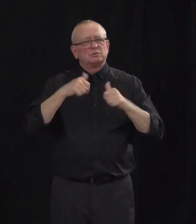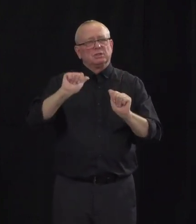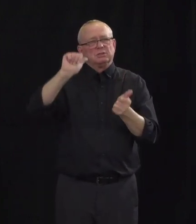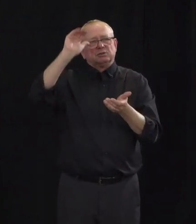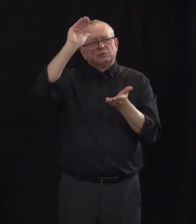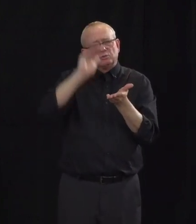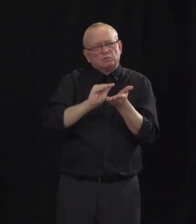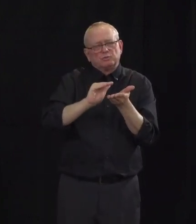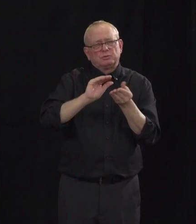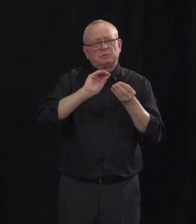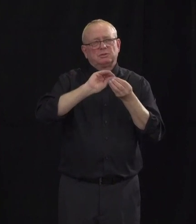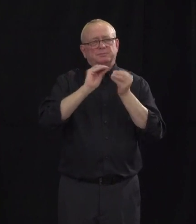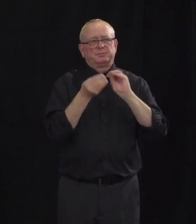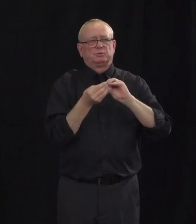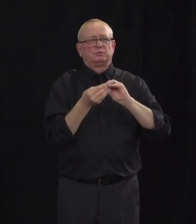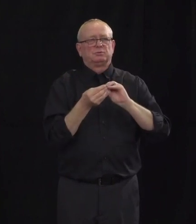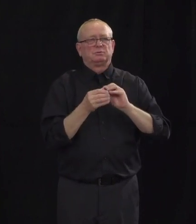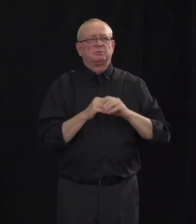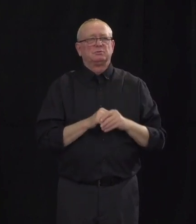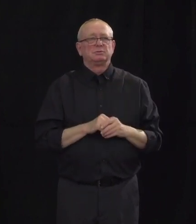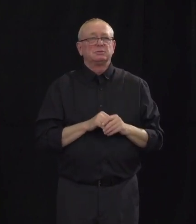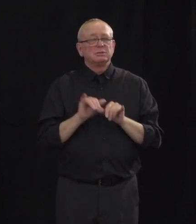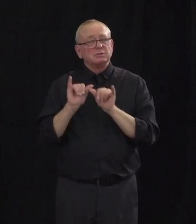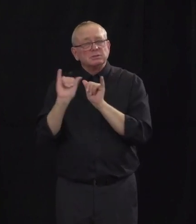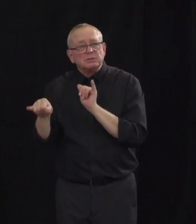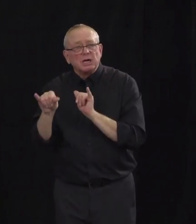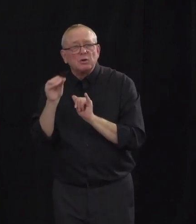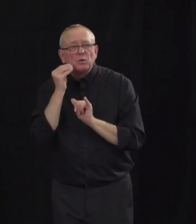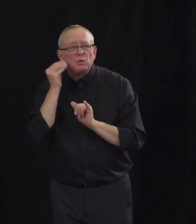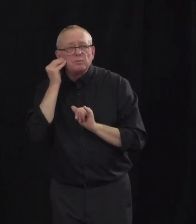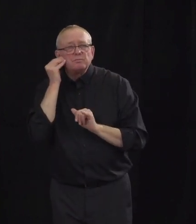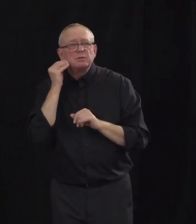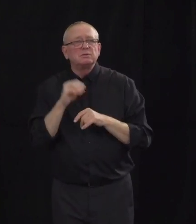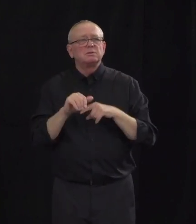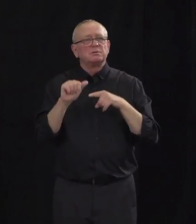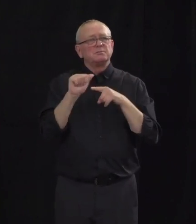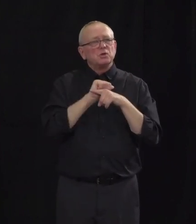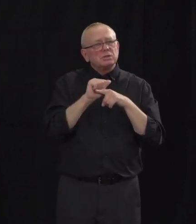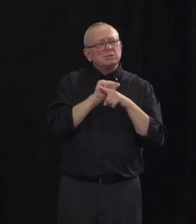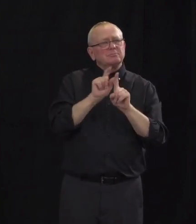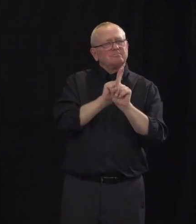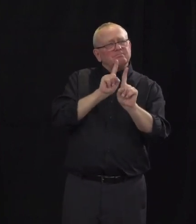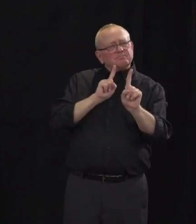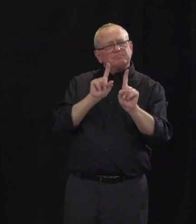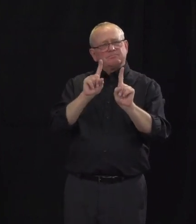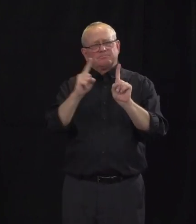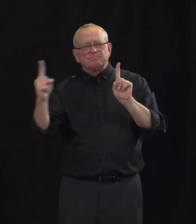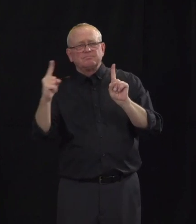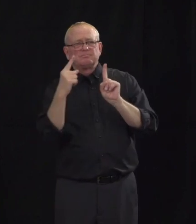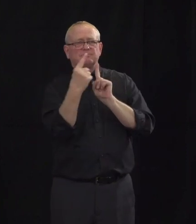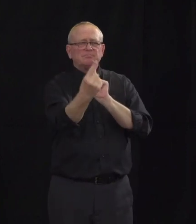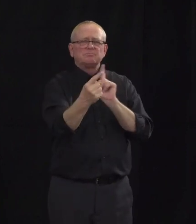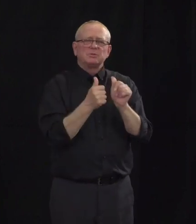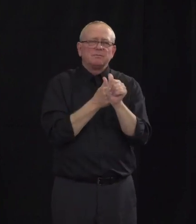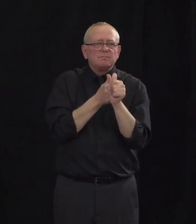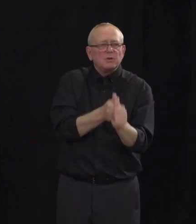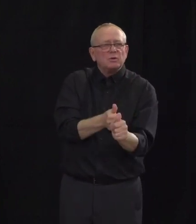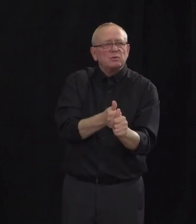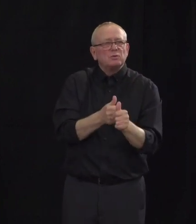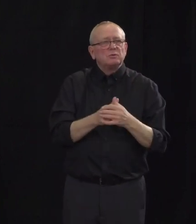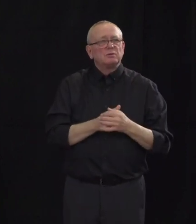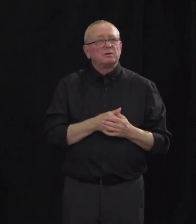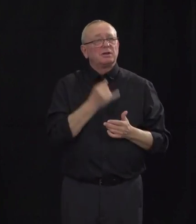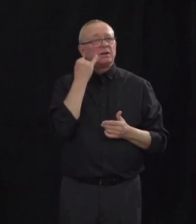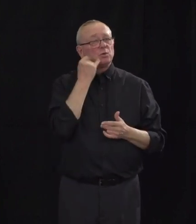lives. Stay home if you can. If you are healthy and want to get out for fresh air, please do so, but stay 2 meters away